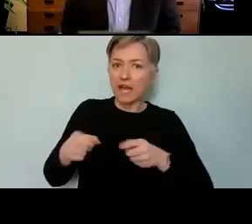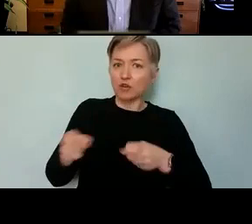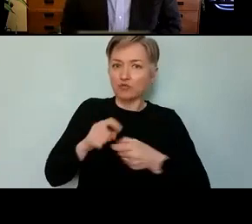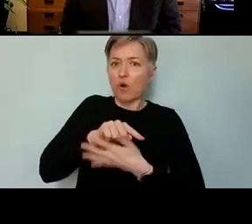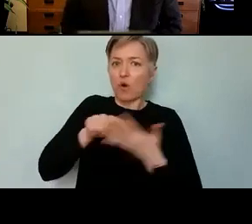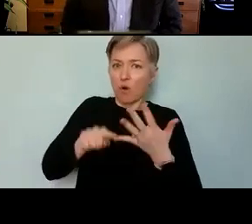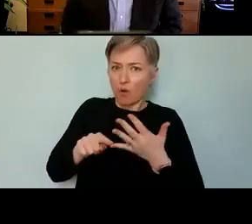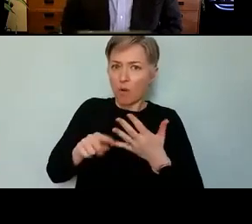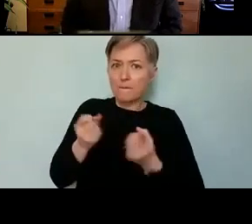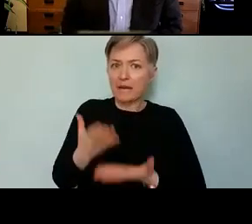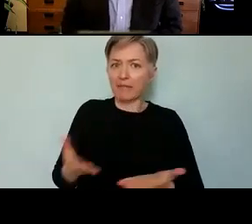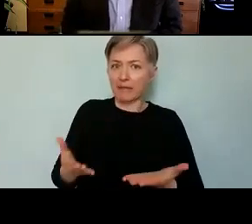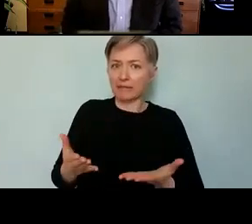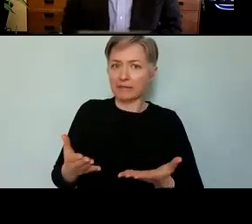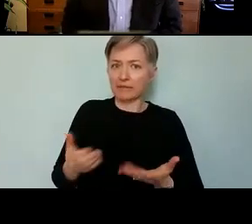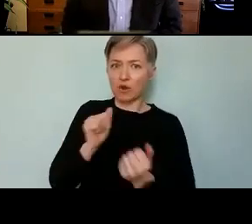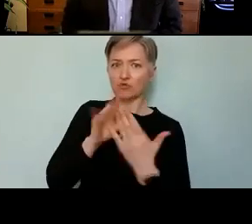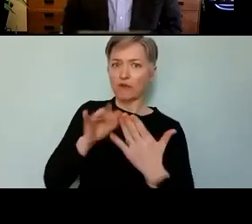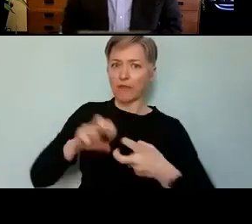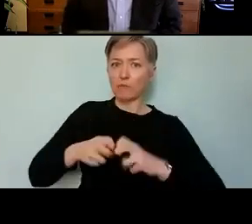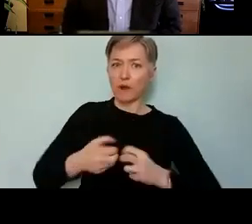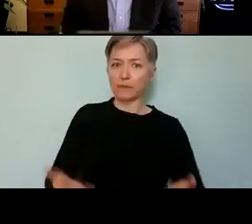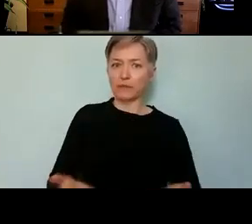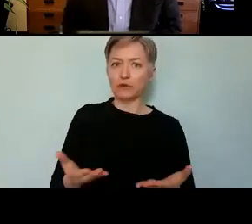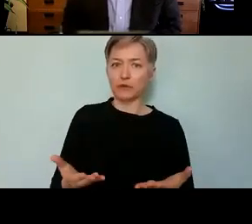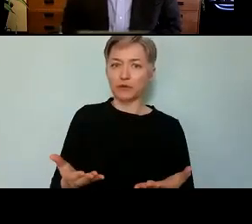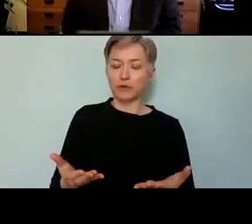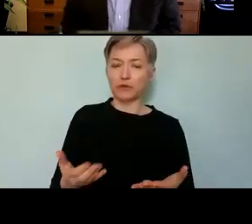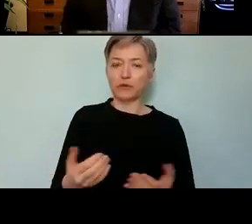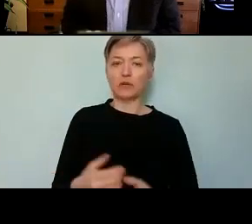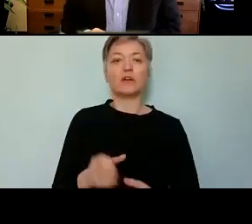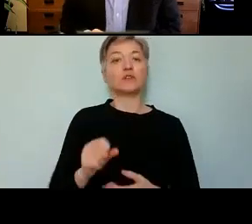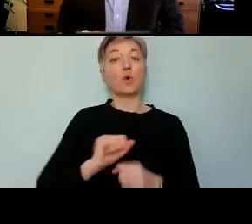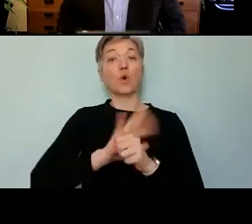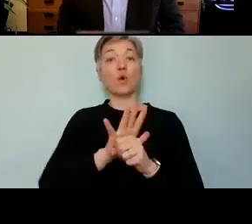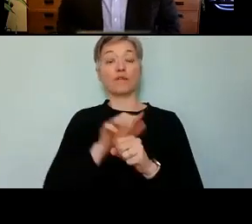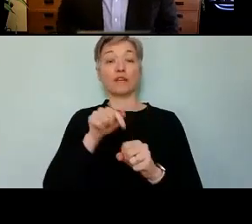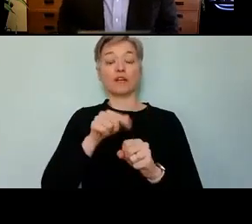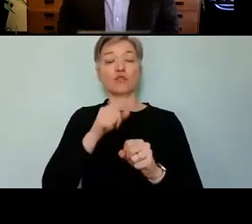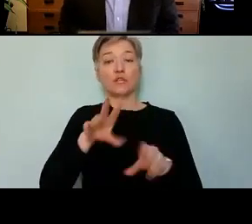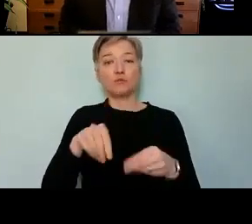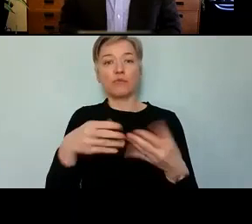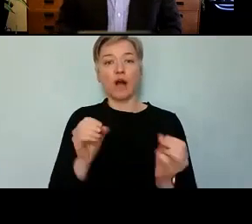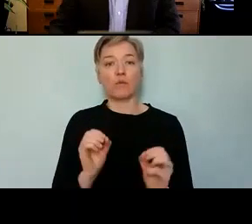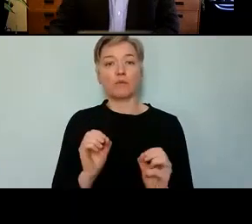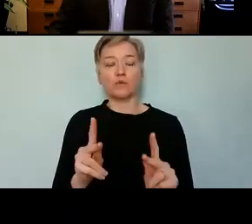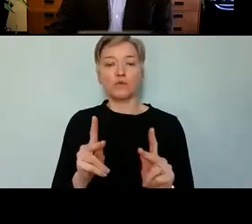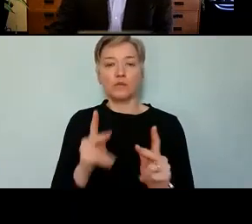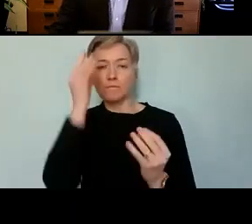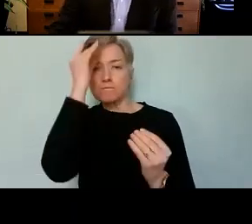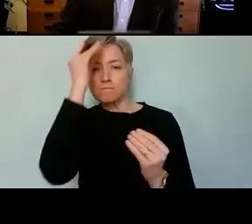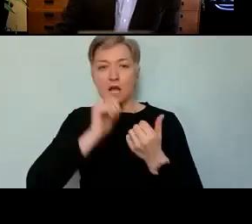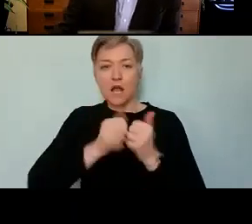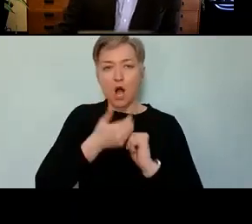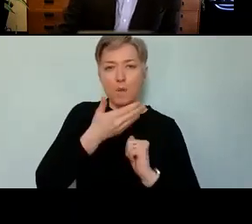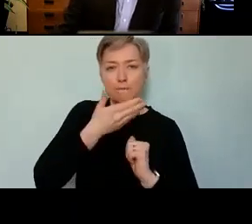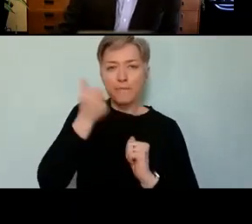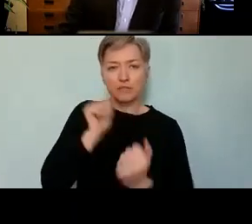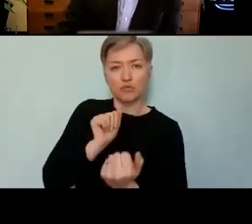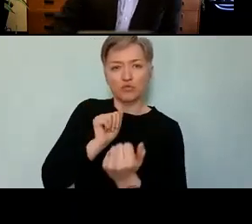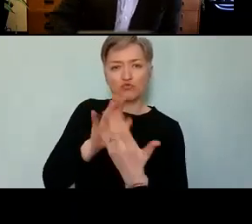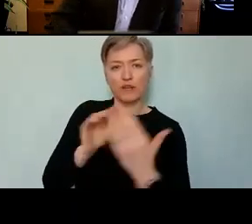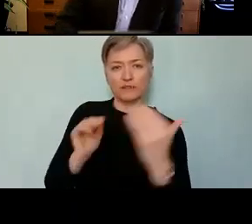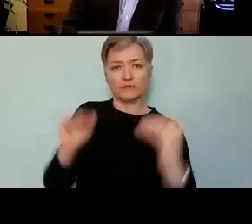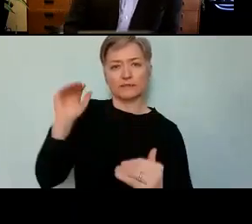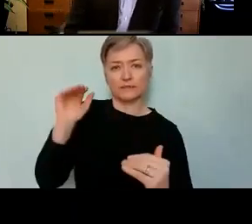home. And so I think COVID has provided us an opportunity to really think about how do we address these